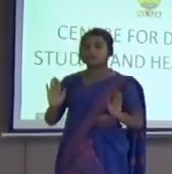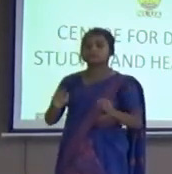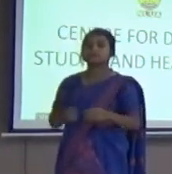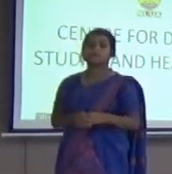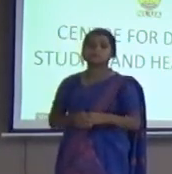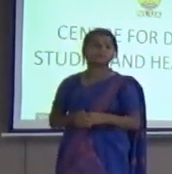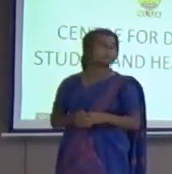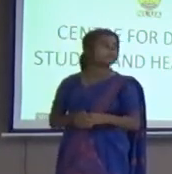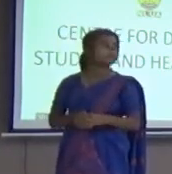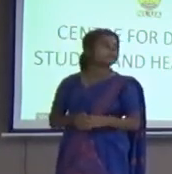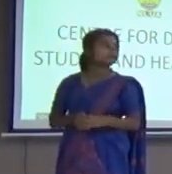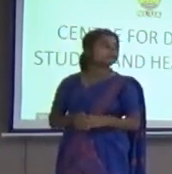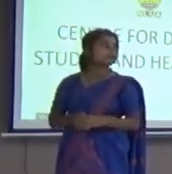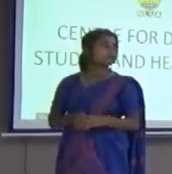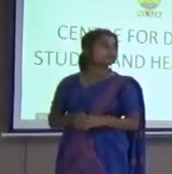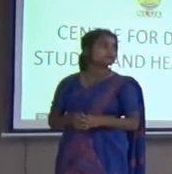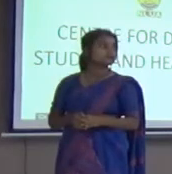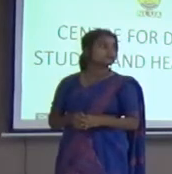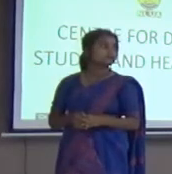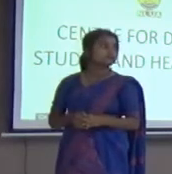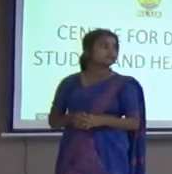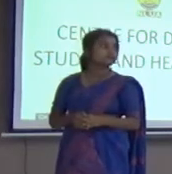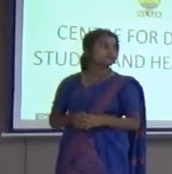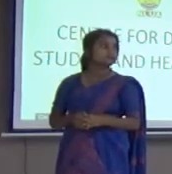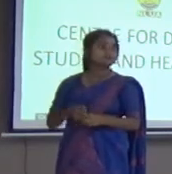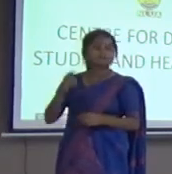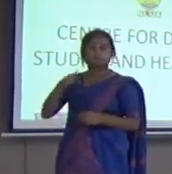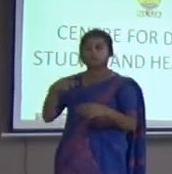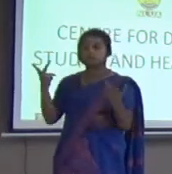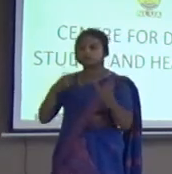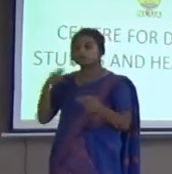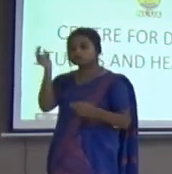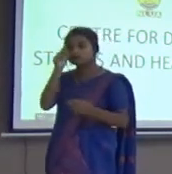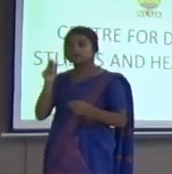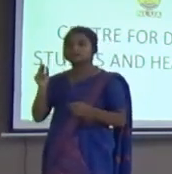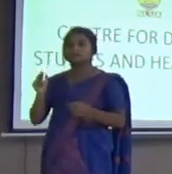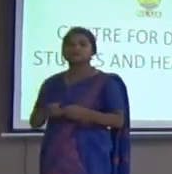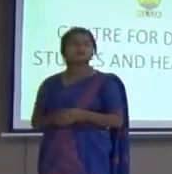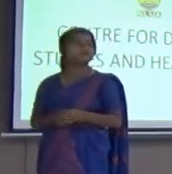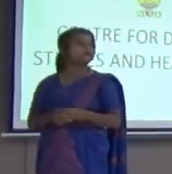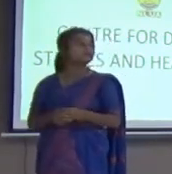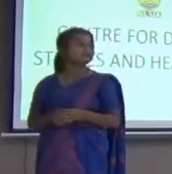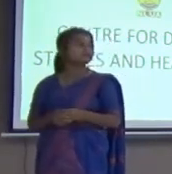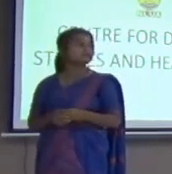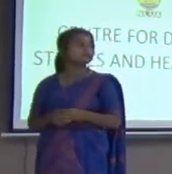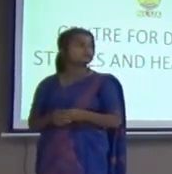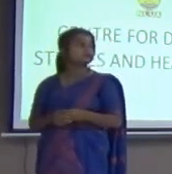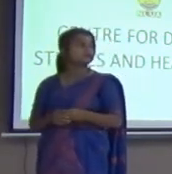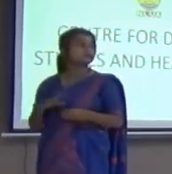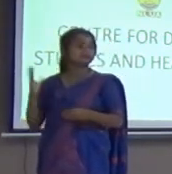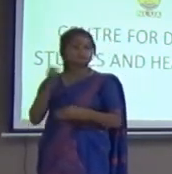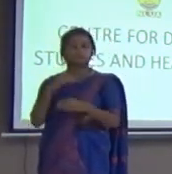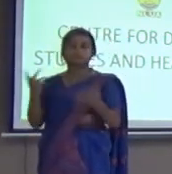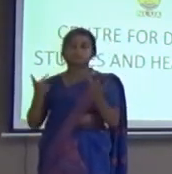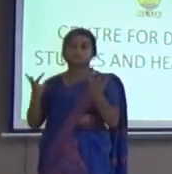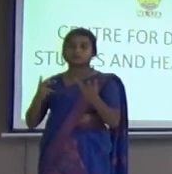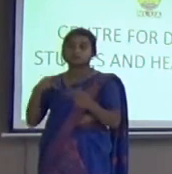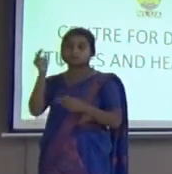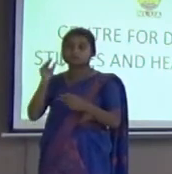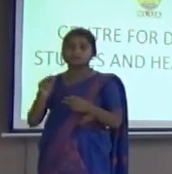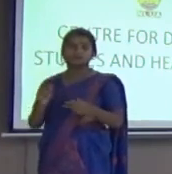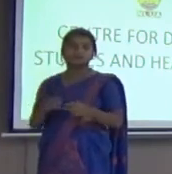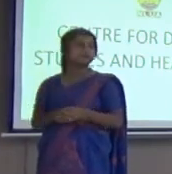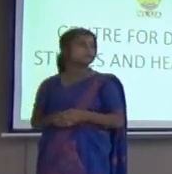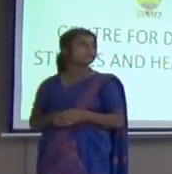not that you have to go to a court to get justice. The preamble of the Constitution says justice has